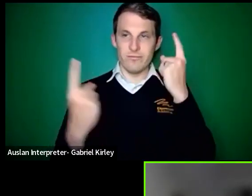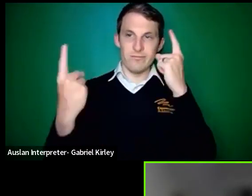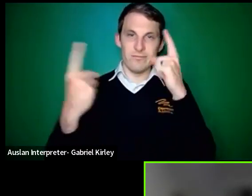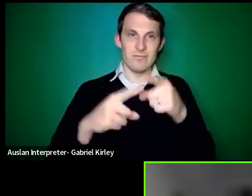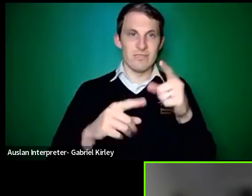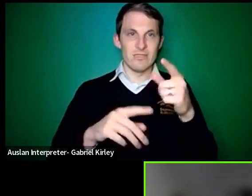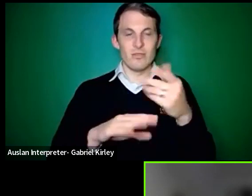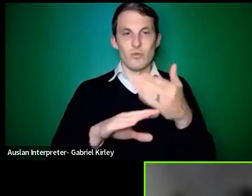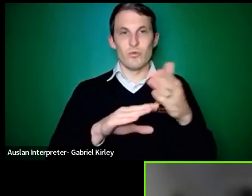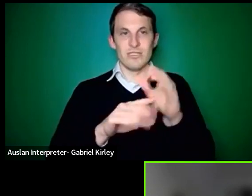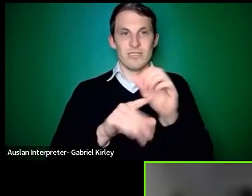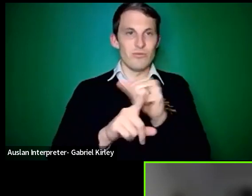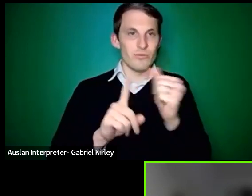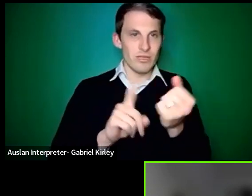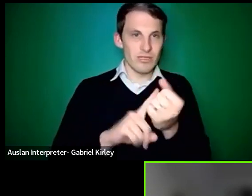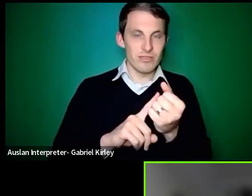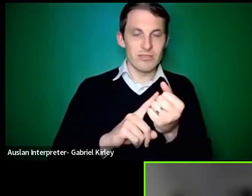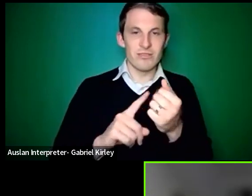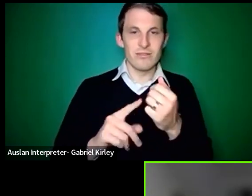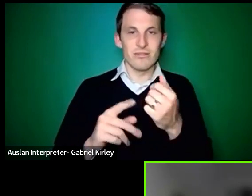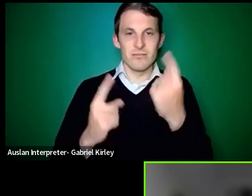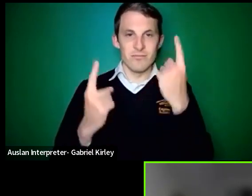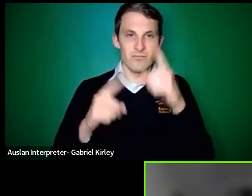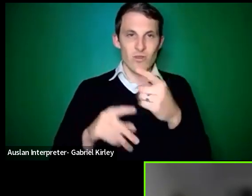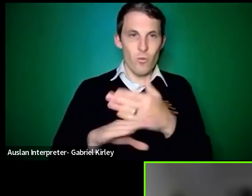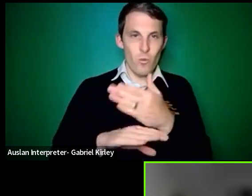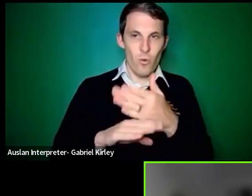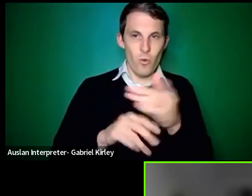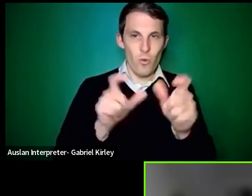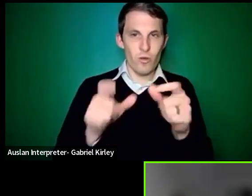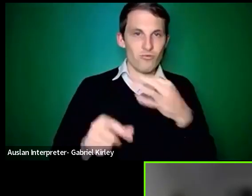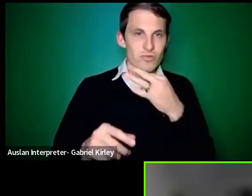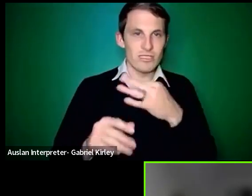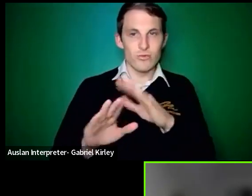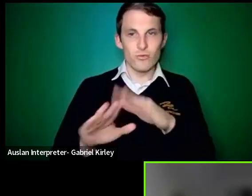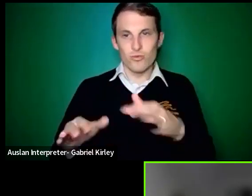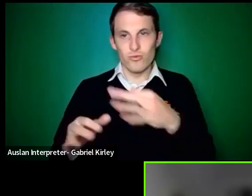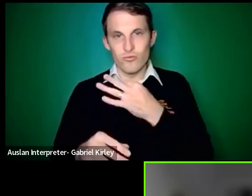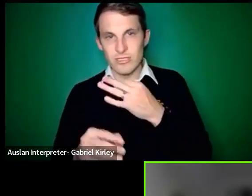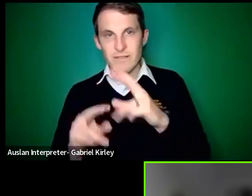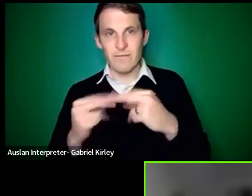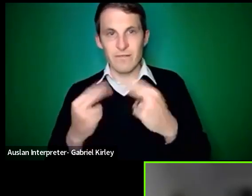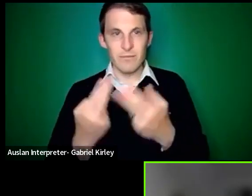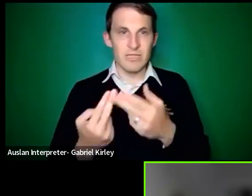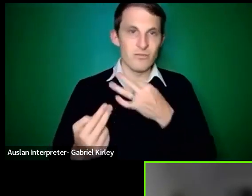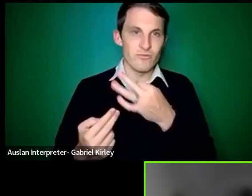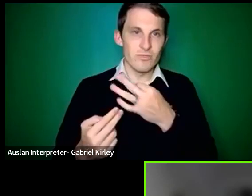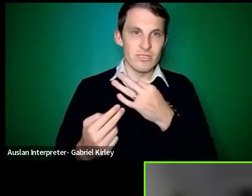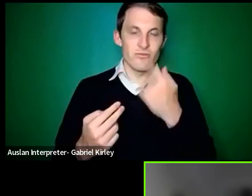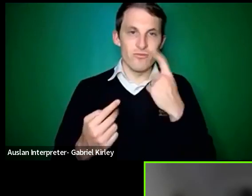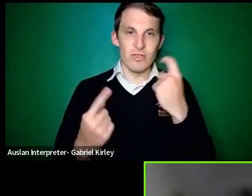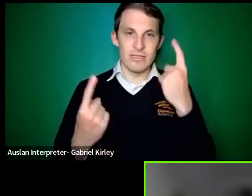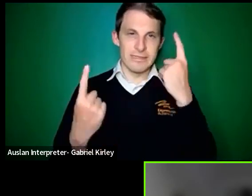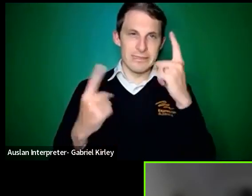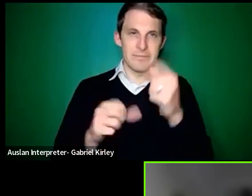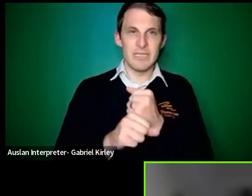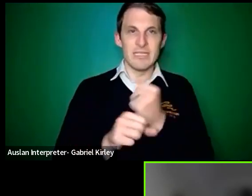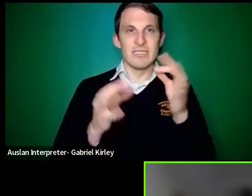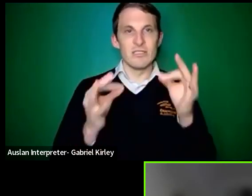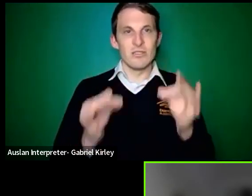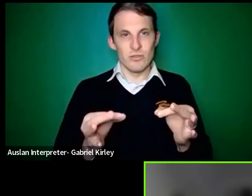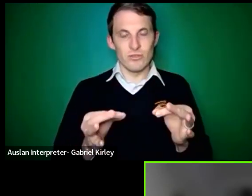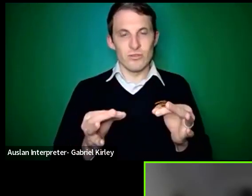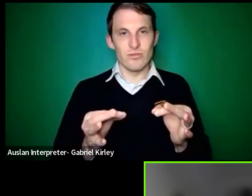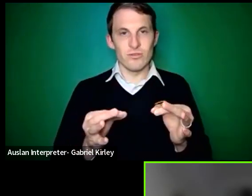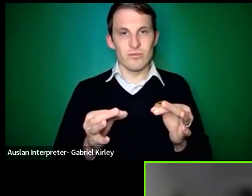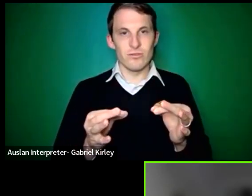factors, the workforce factors, the risks, the impact on children, the impact on families, and those decisions will be made closer to the